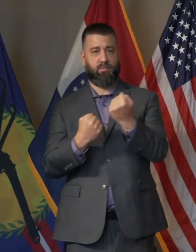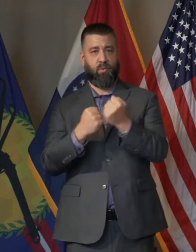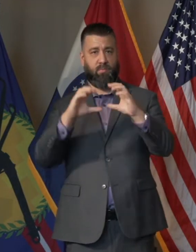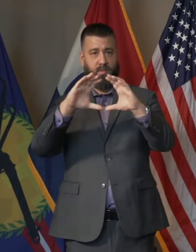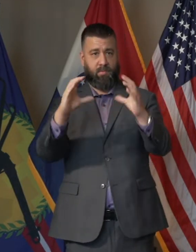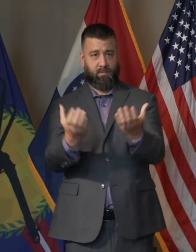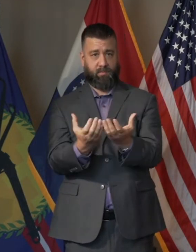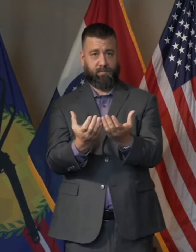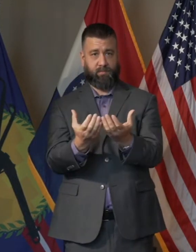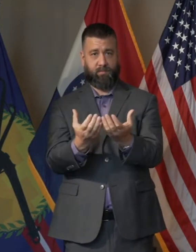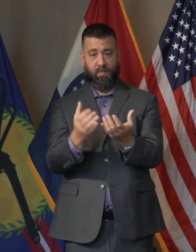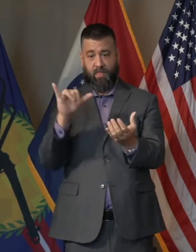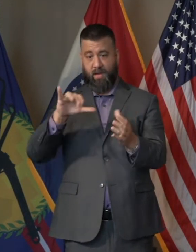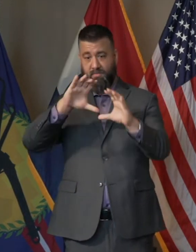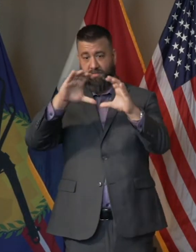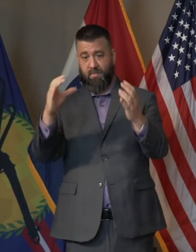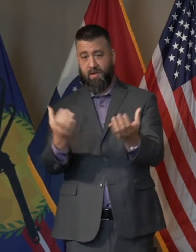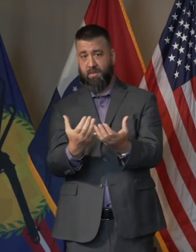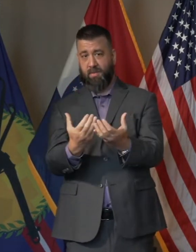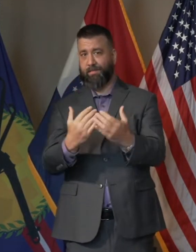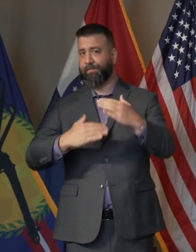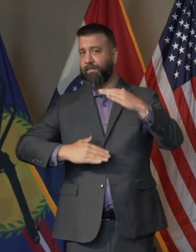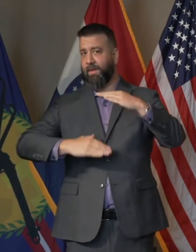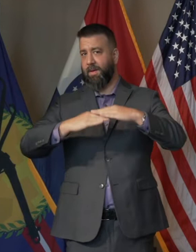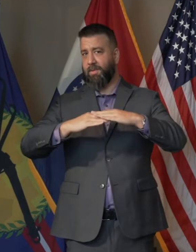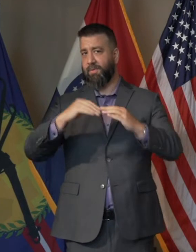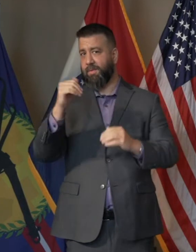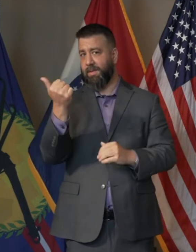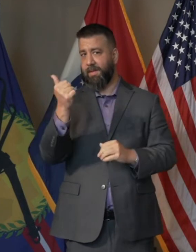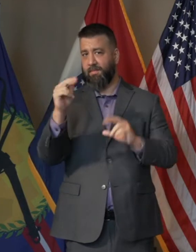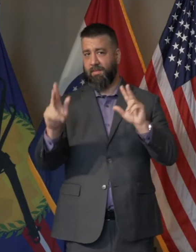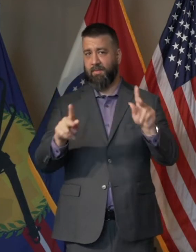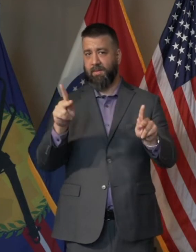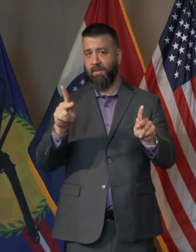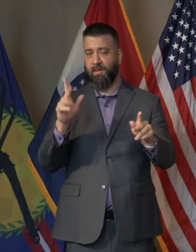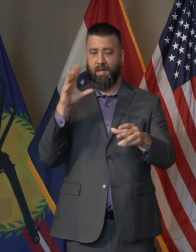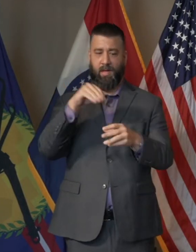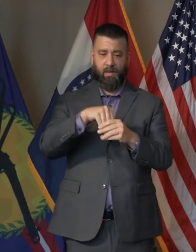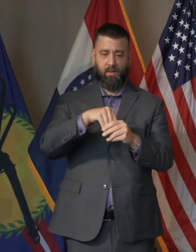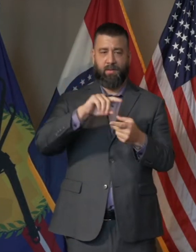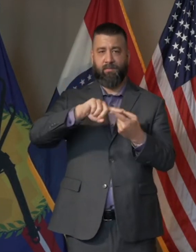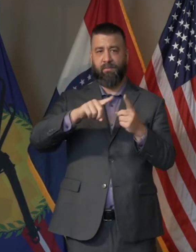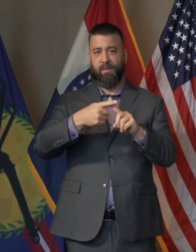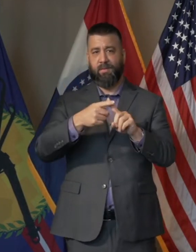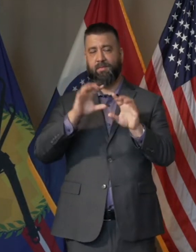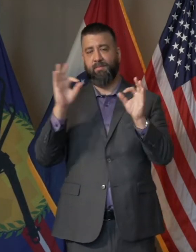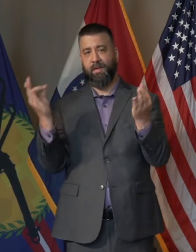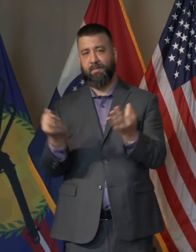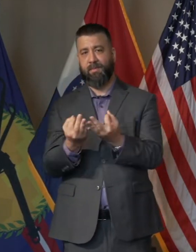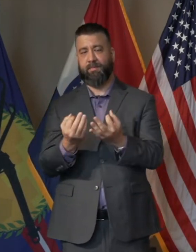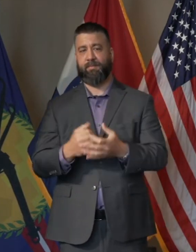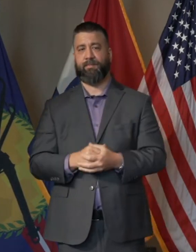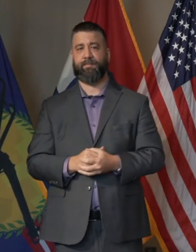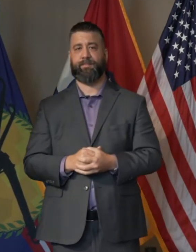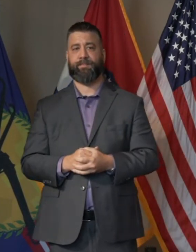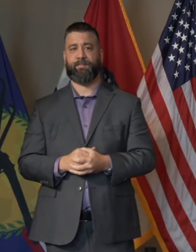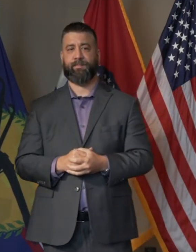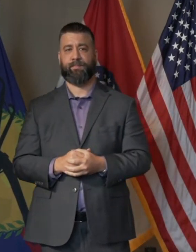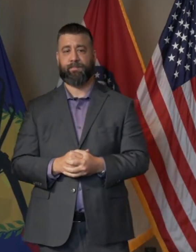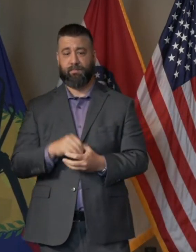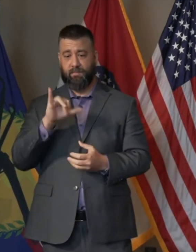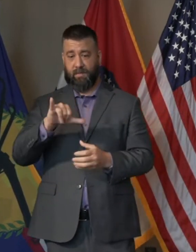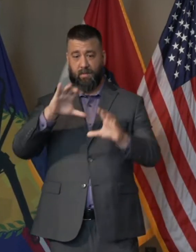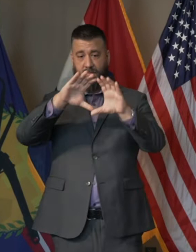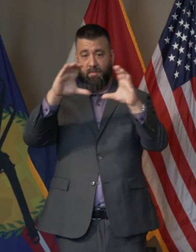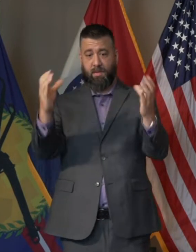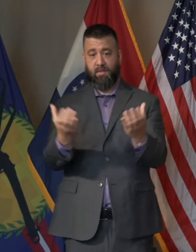Your support bubble should be no more than 10 other people, including your friends and family. Within these bubbles,